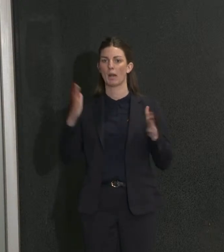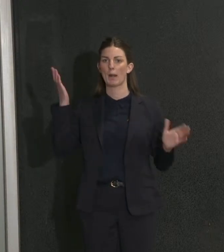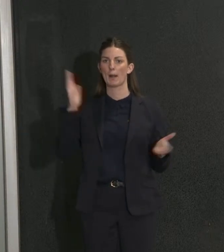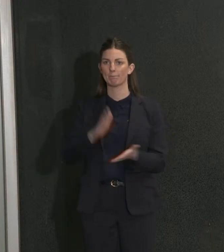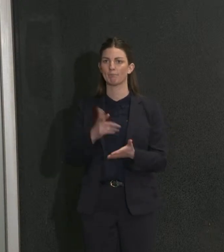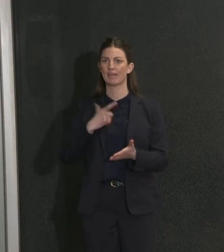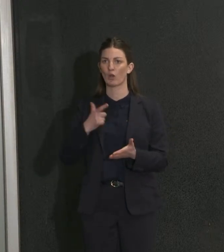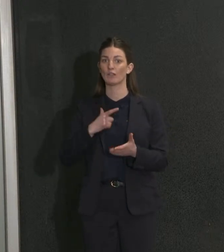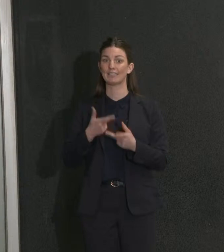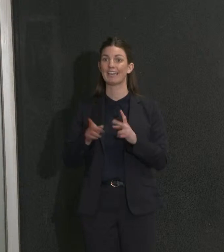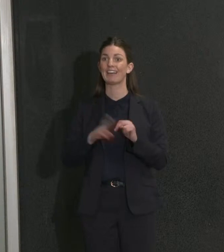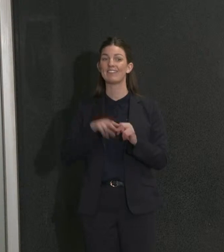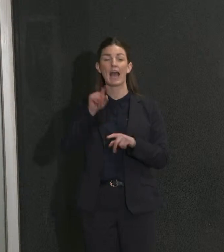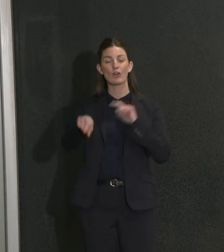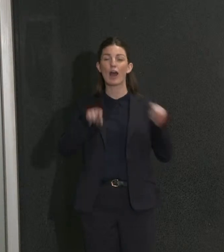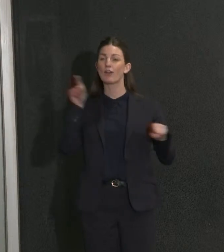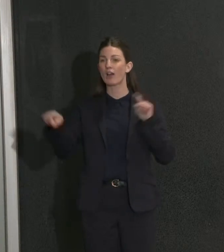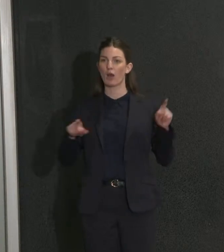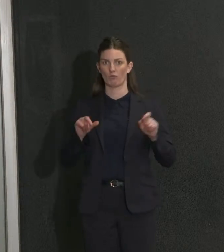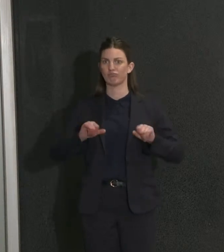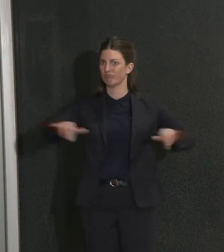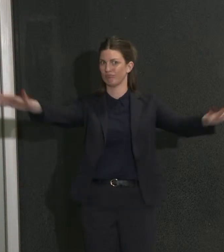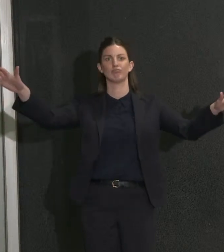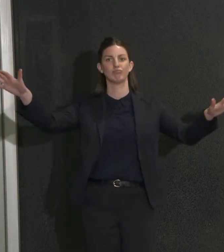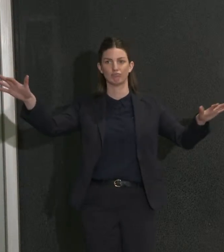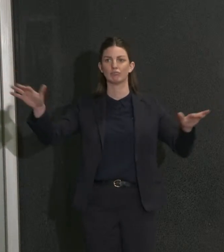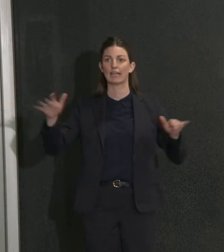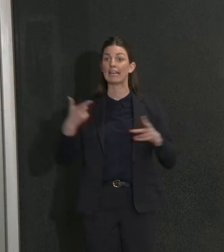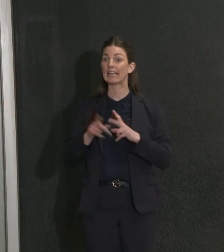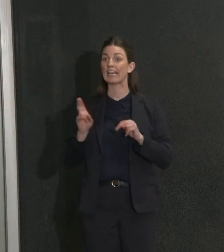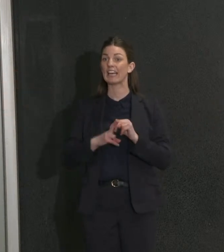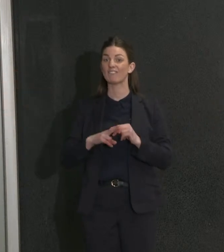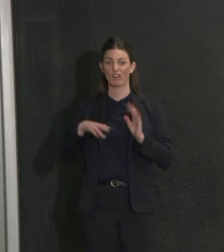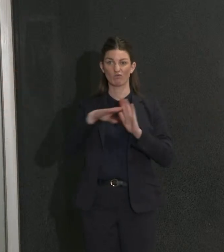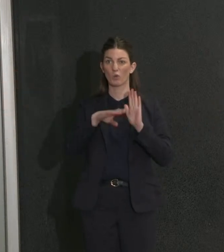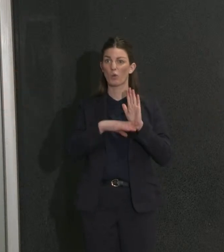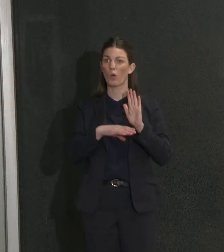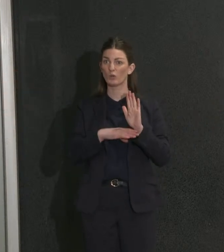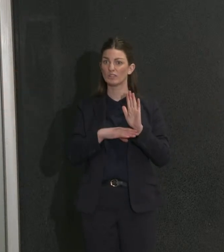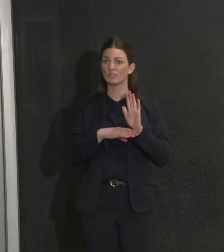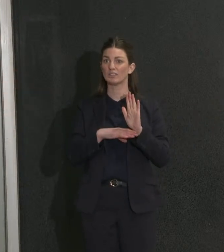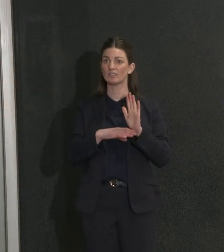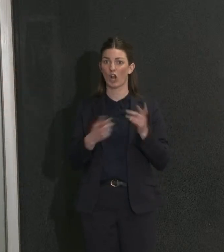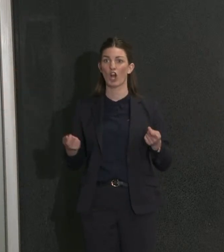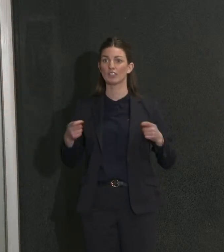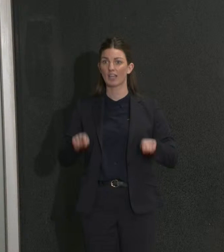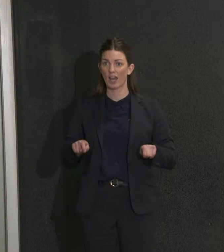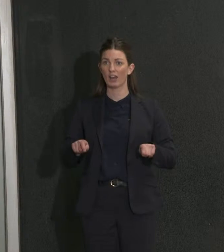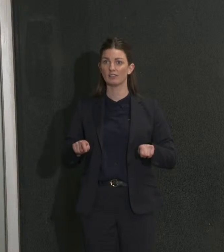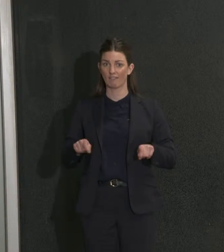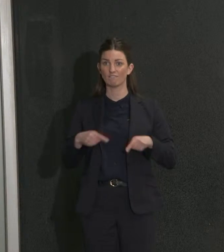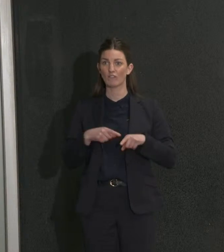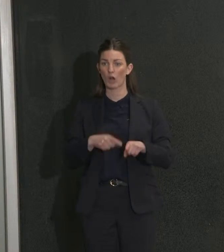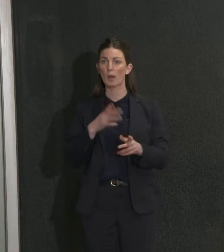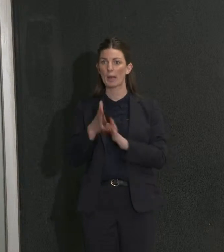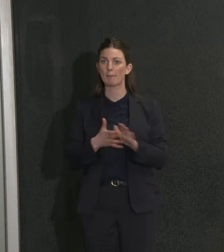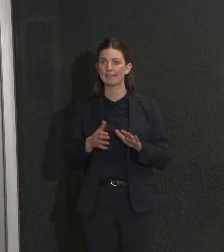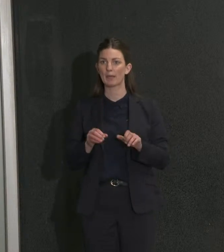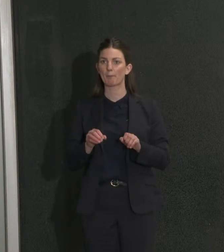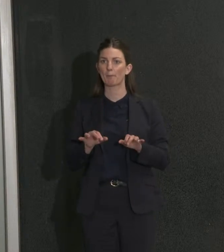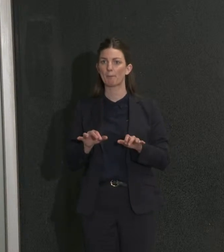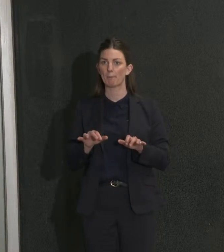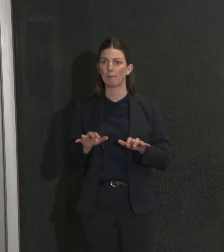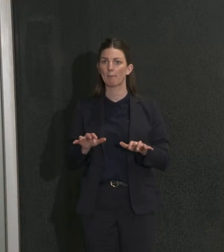down quickly, we're finding these cases quickly. The mysteries are a concern to us, but we're all working as hard as we can to try and solve